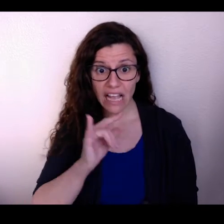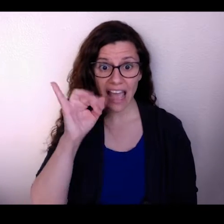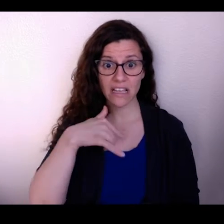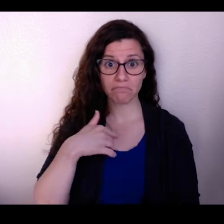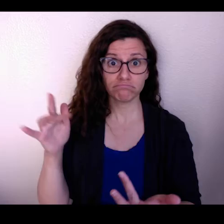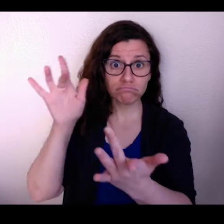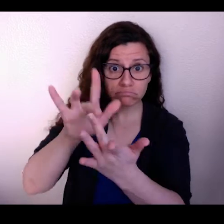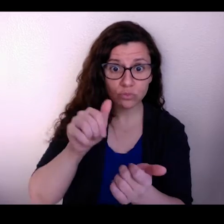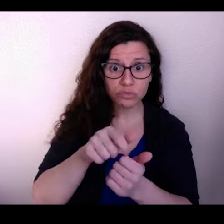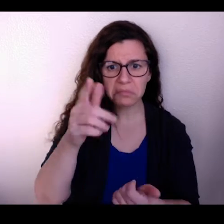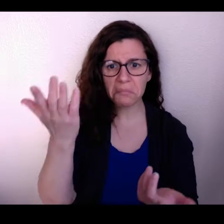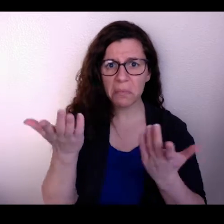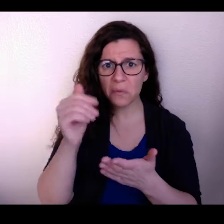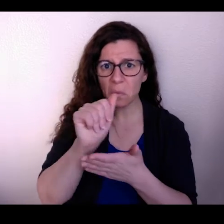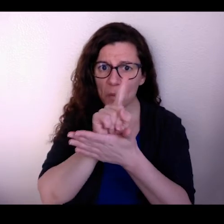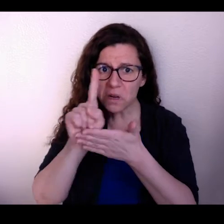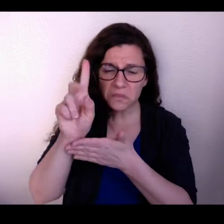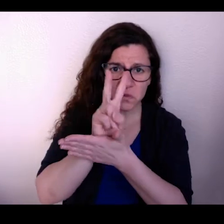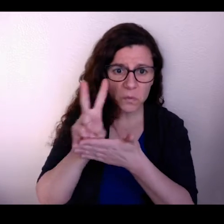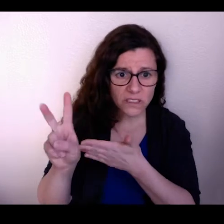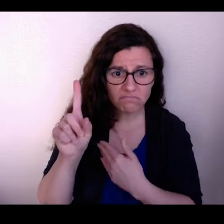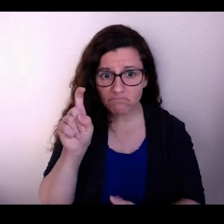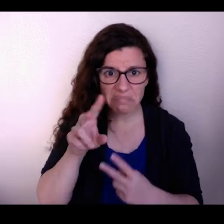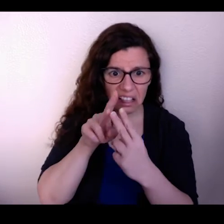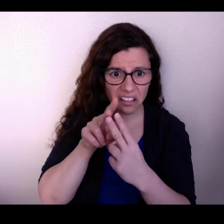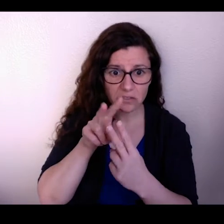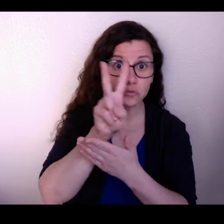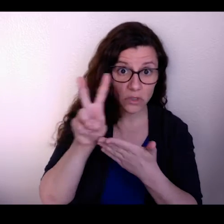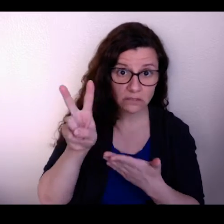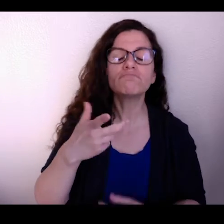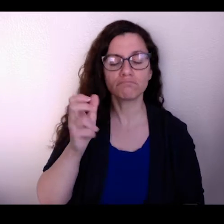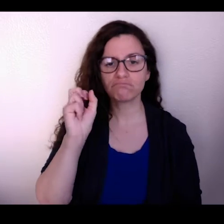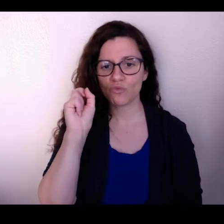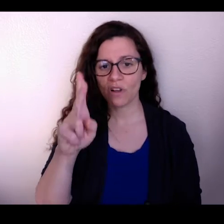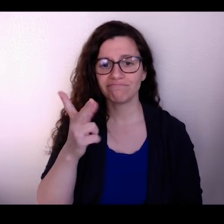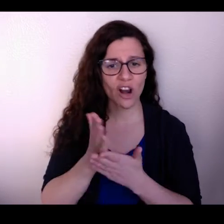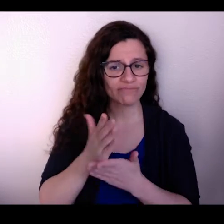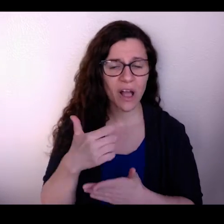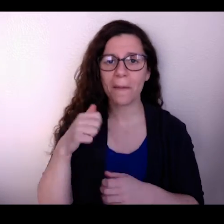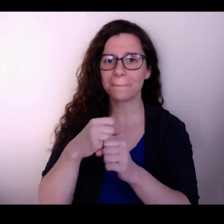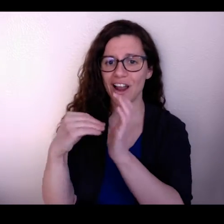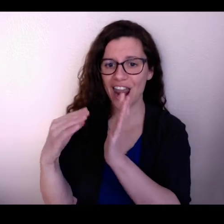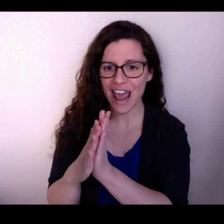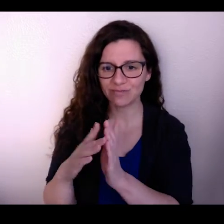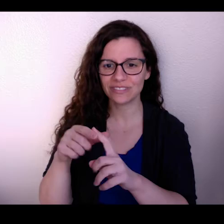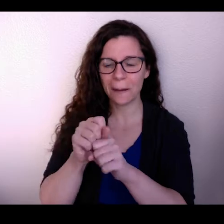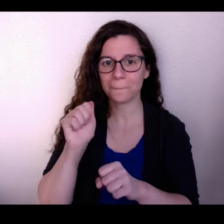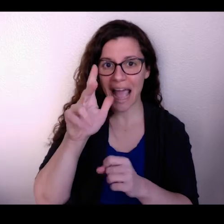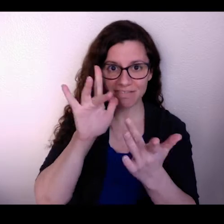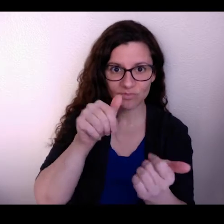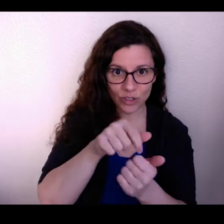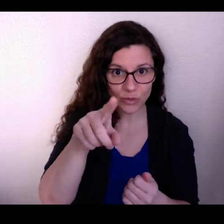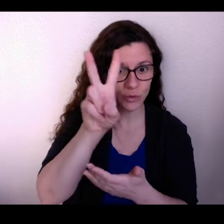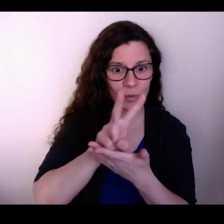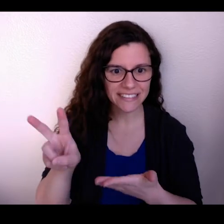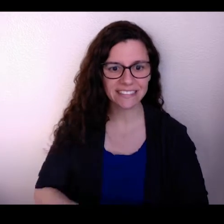be okay if I got back in touch with you in maybe a week or 2 weeks? Either one? 2 weeks? Okay.